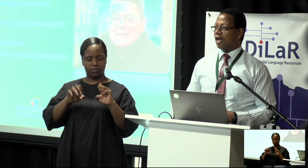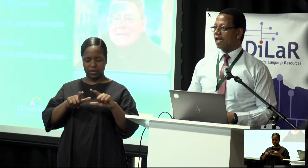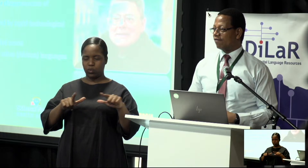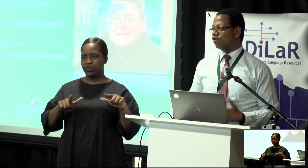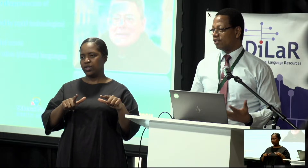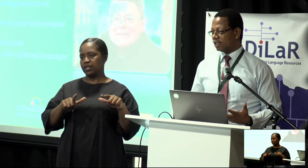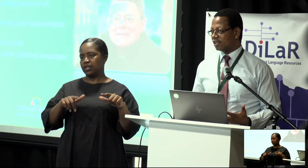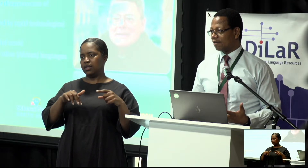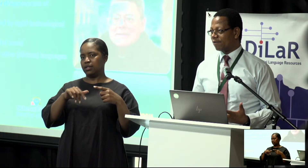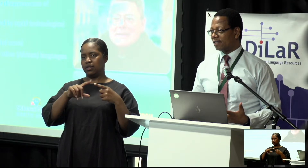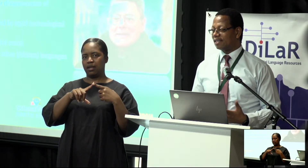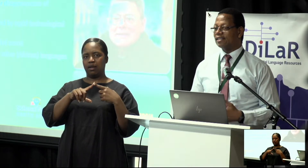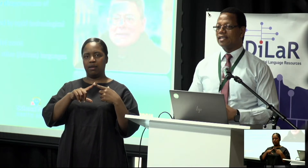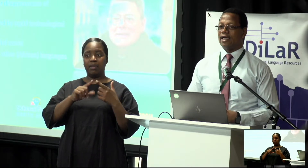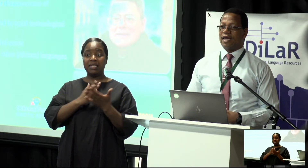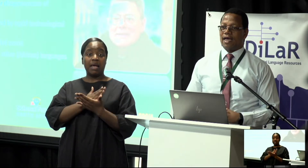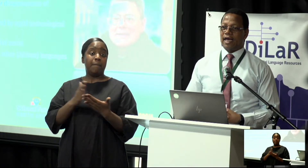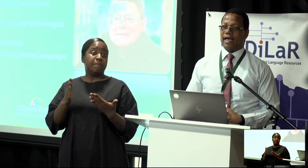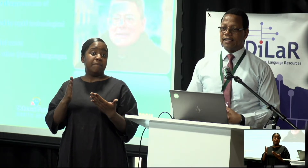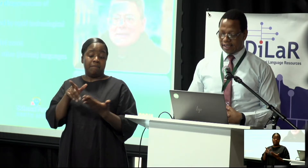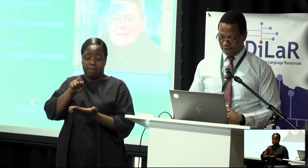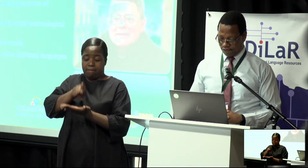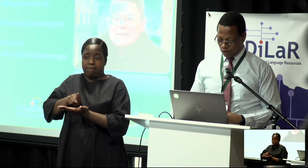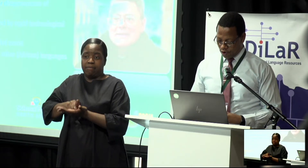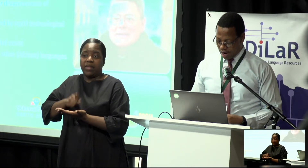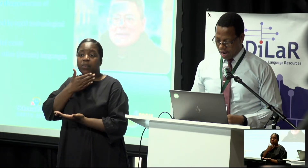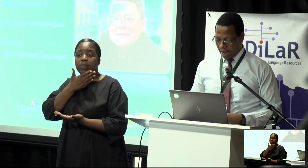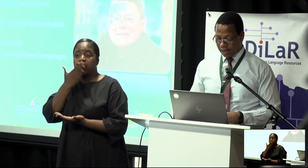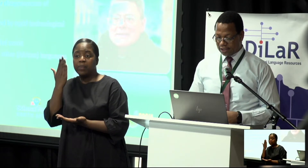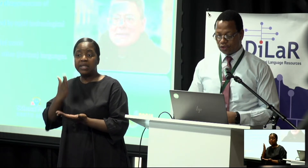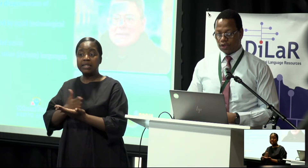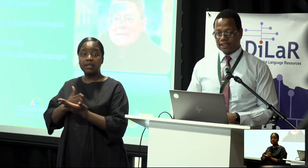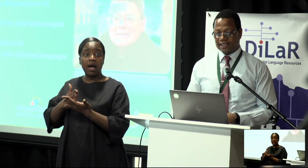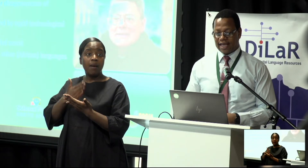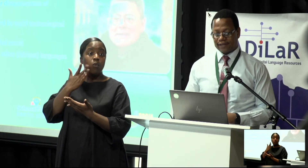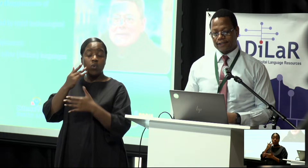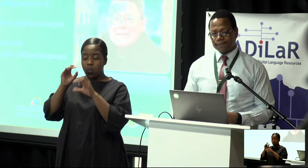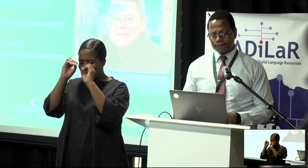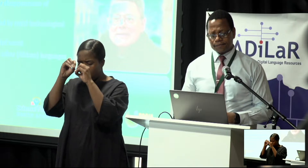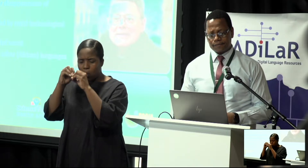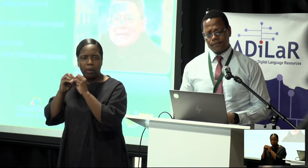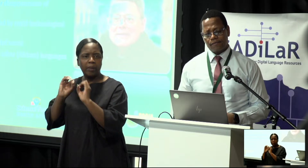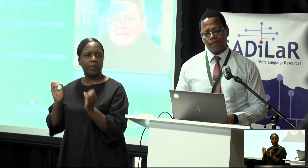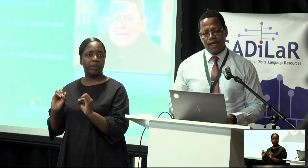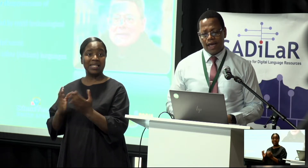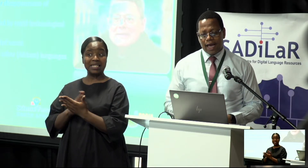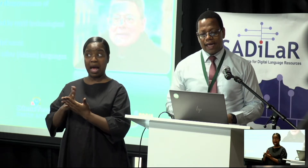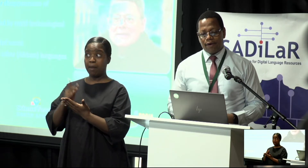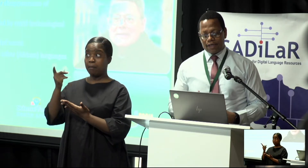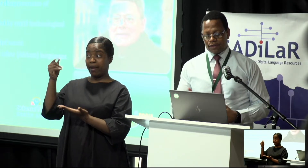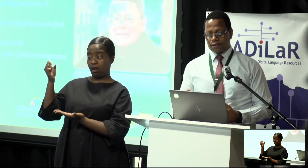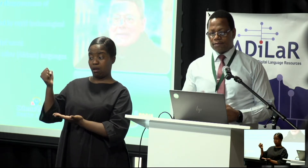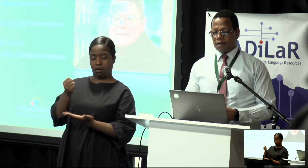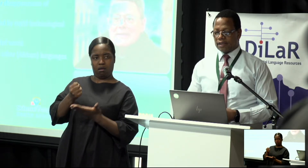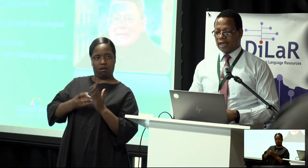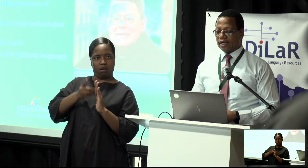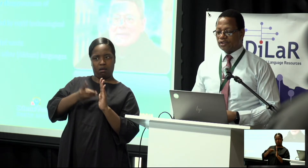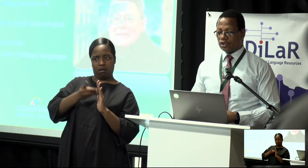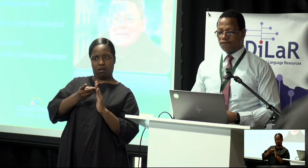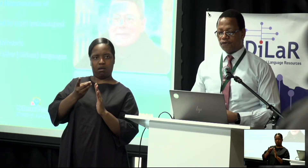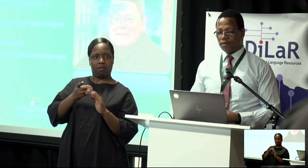languages have no digital presence and therefore are resource scarce. And I want